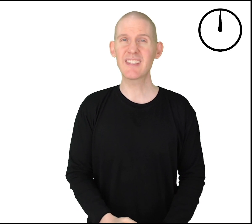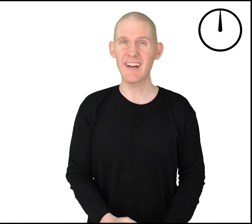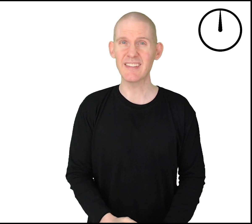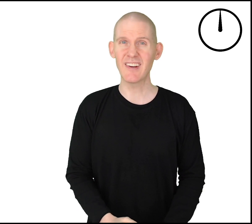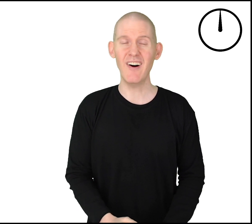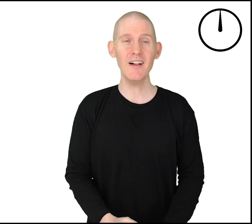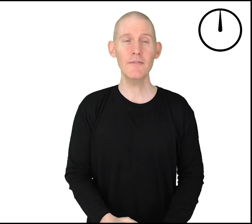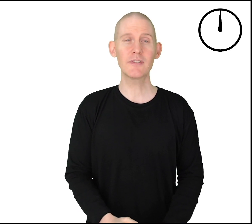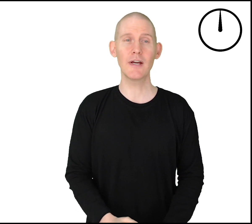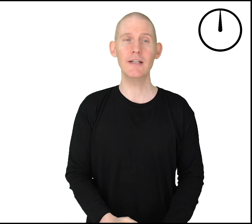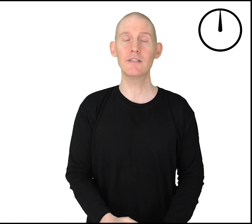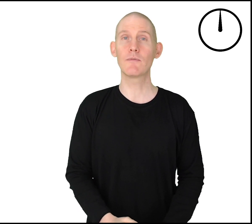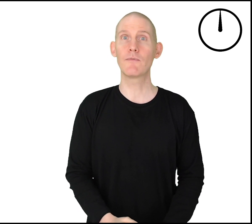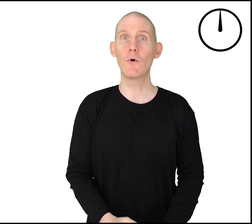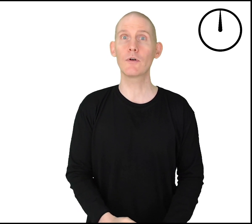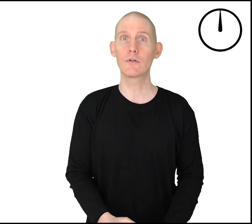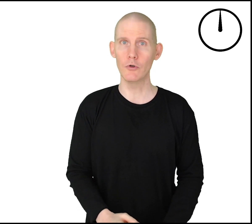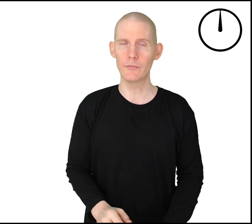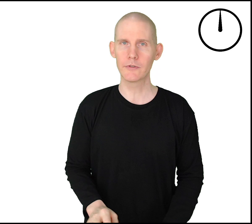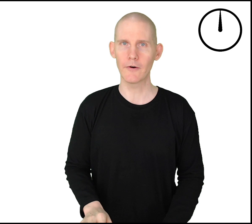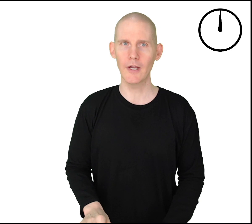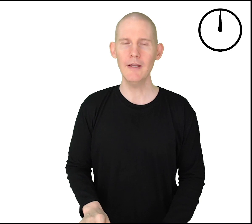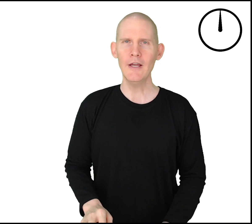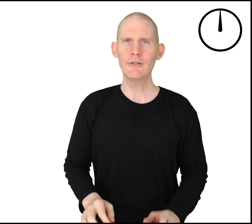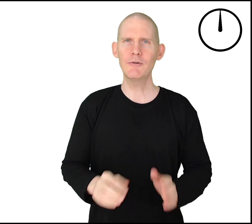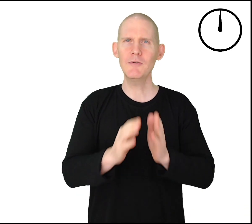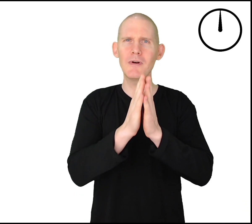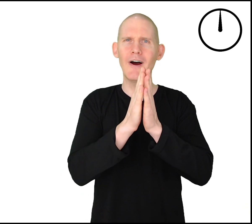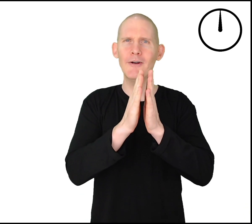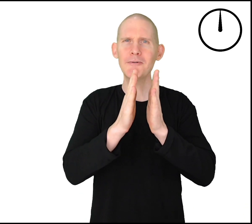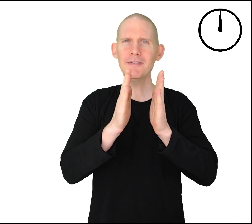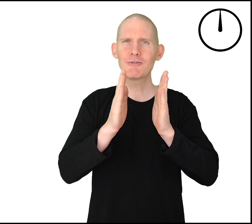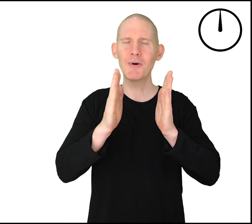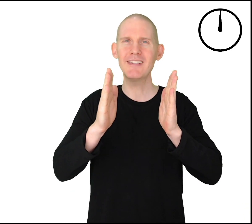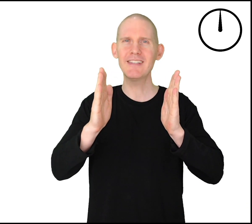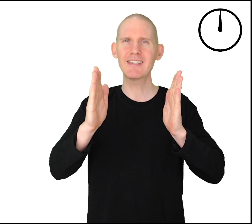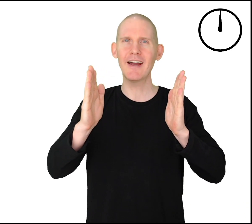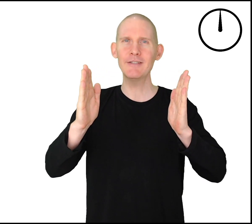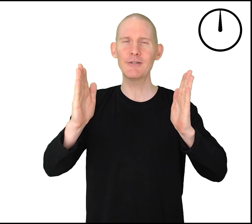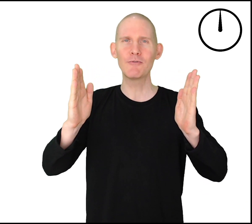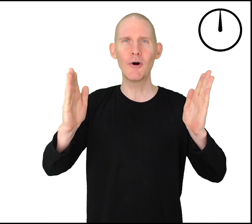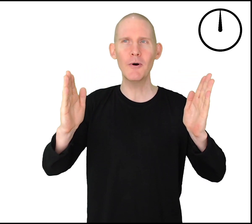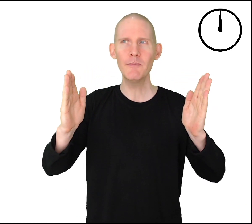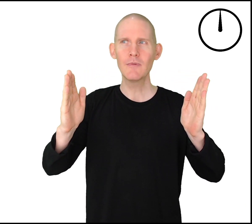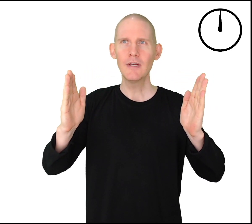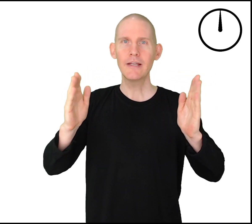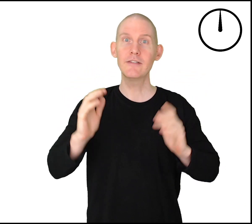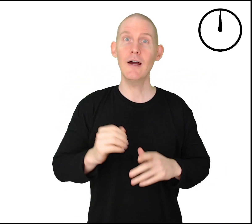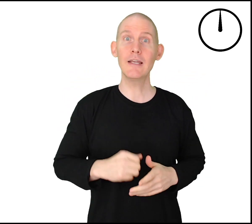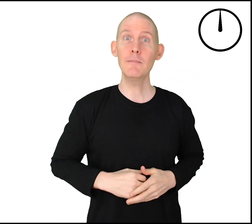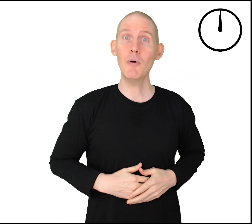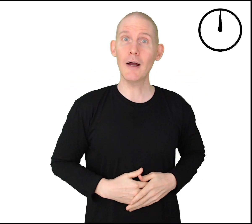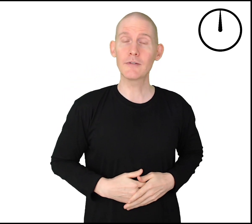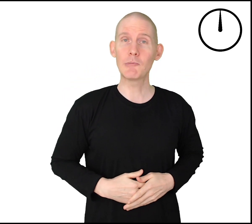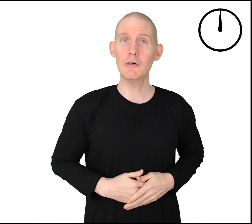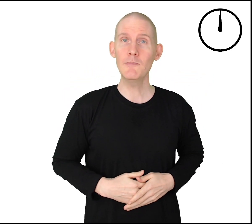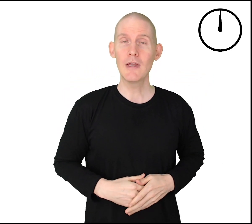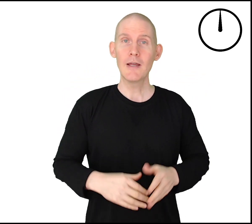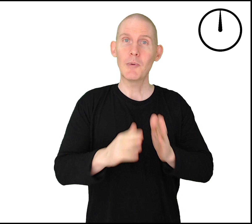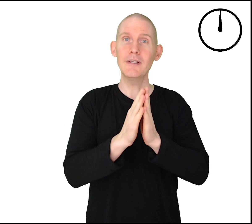signs into 4 groups, okay? Doing 120 signs in a row is not impossible, but it